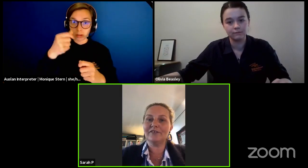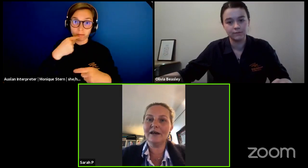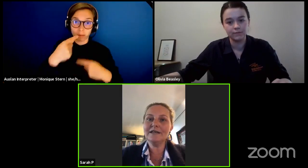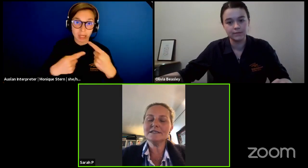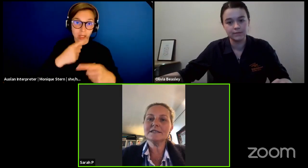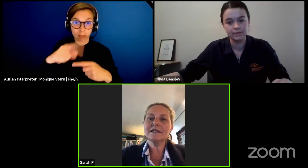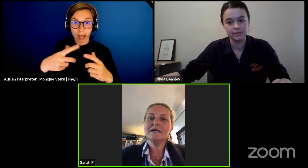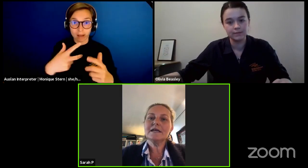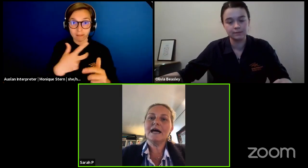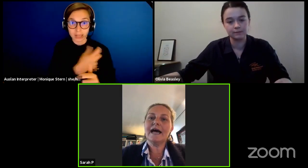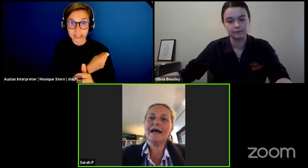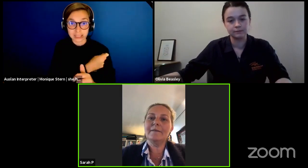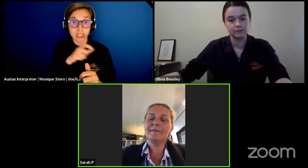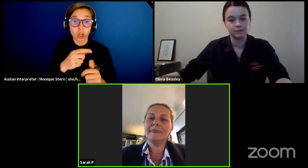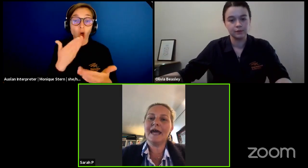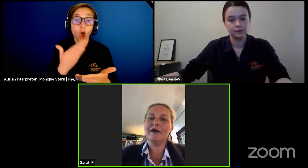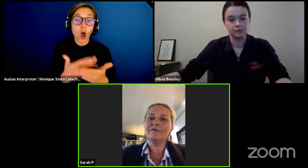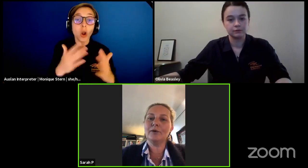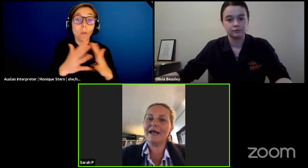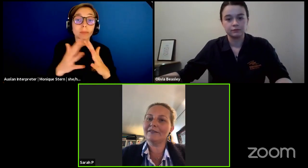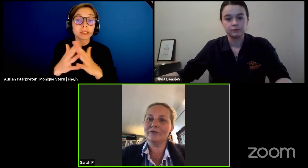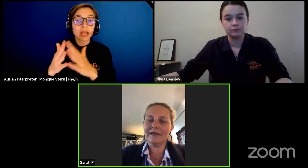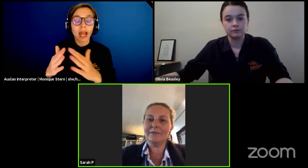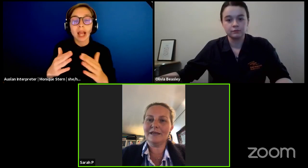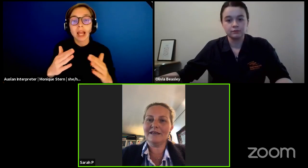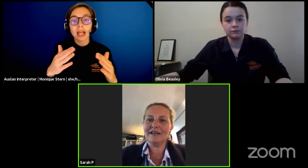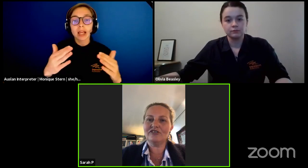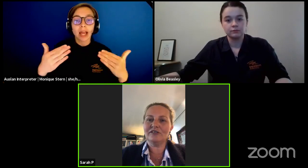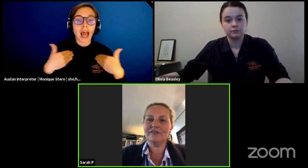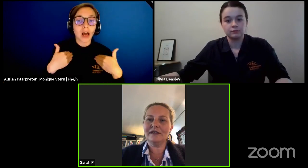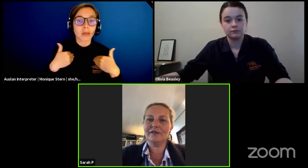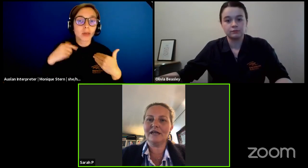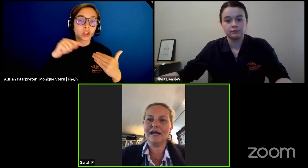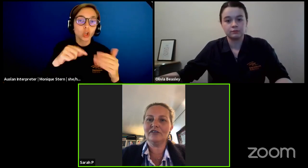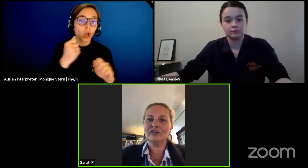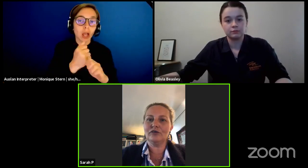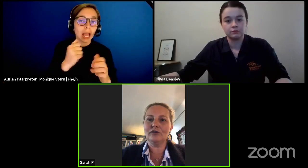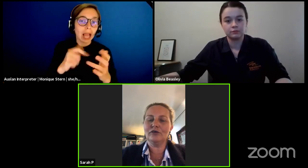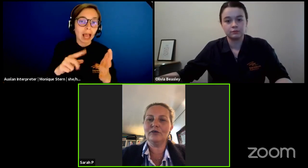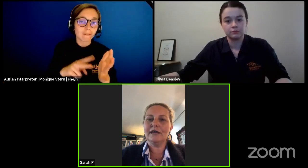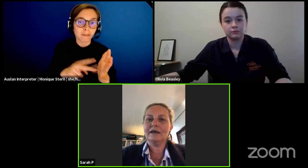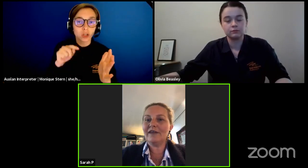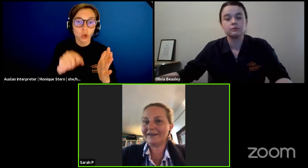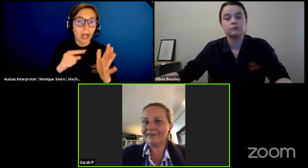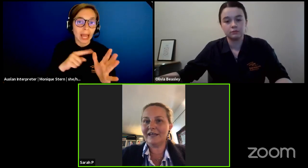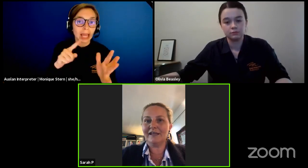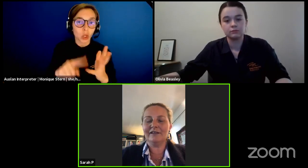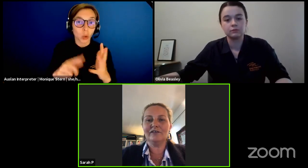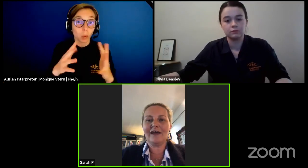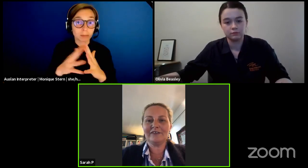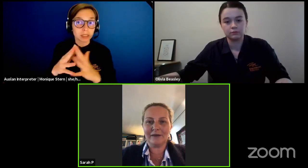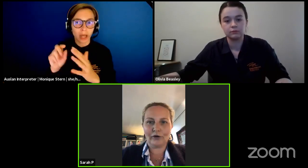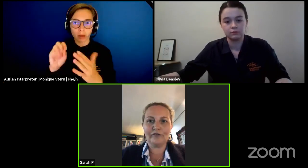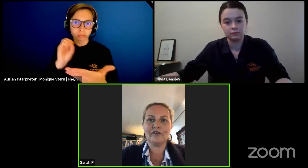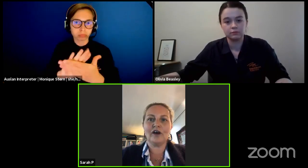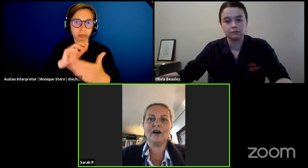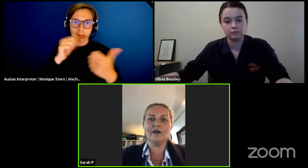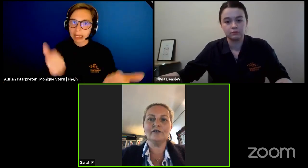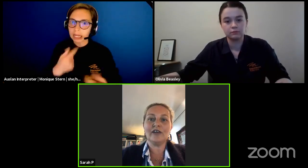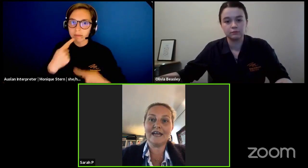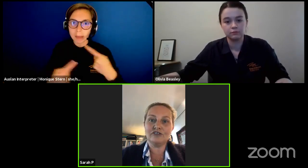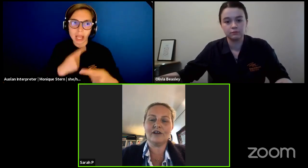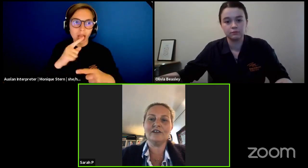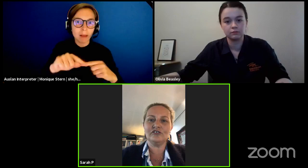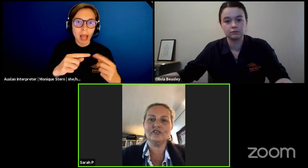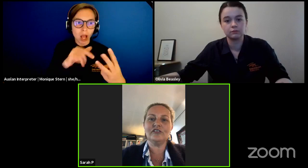health.gov.au website that have put out the recommendations in regards to vaccines, vaccine